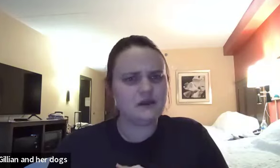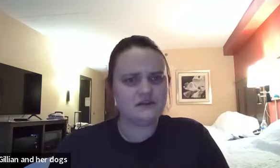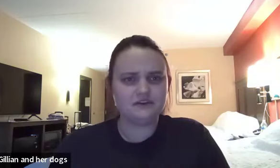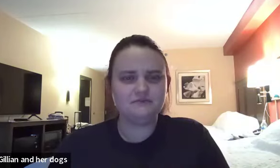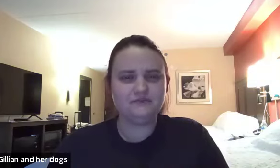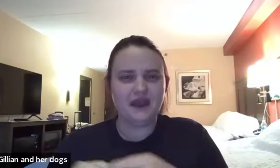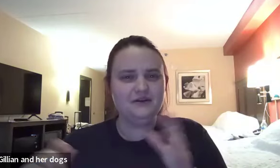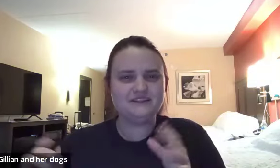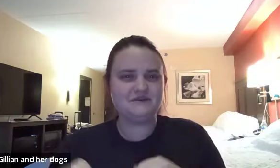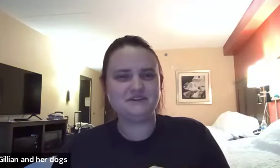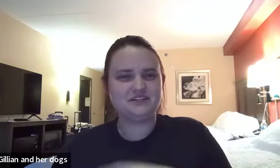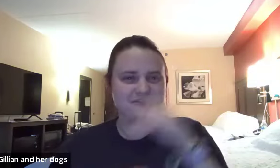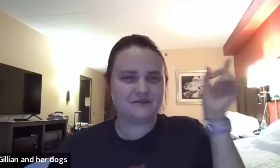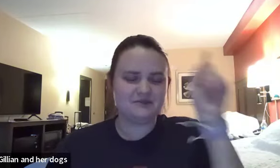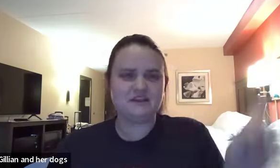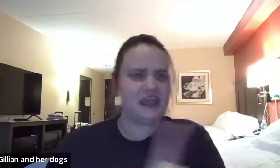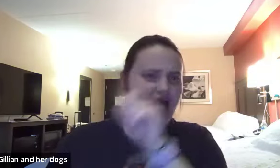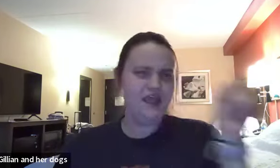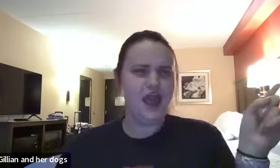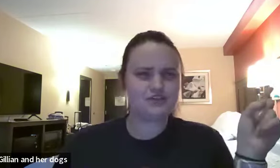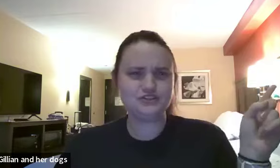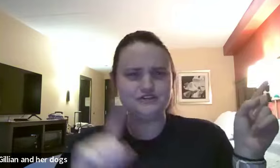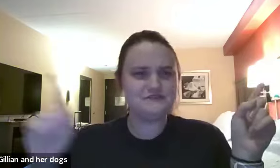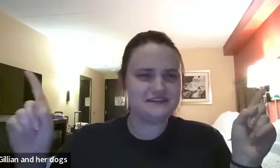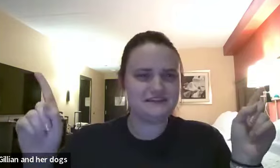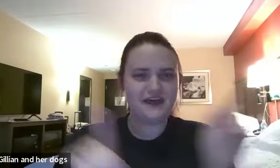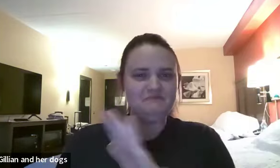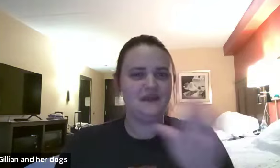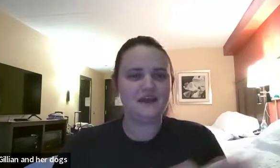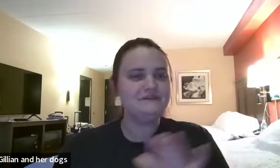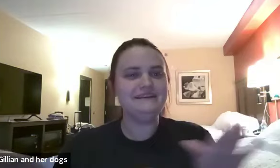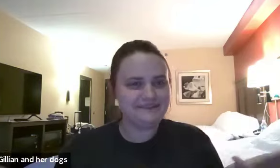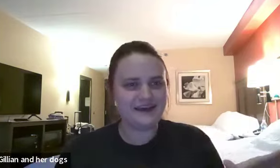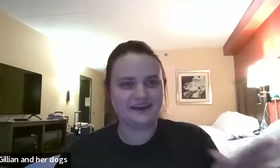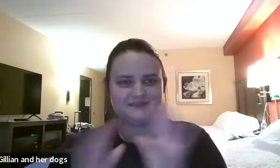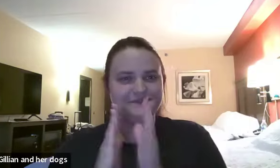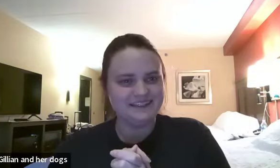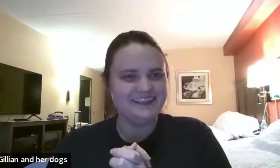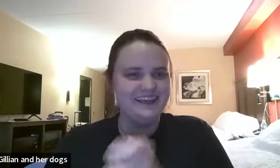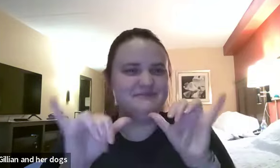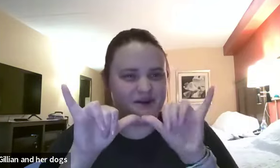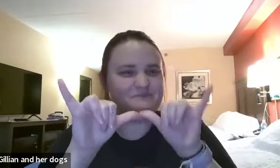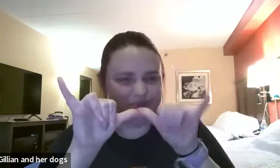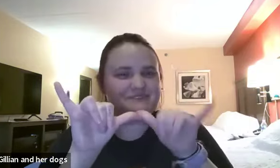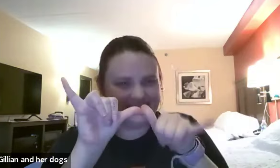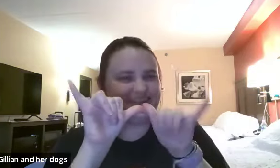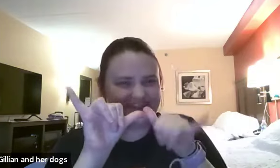think, do. I don't want some engineer to come in here and be like, I actually do this and that. I don't need that, guys, please. most engineers